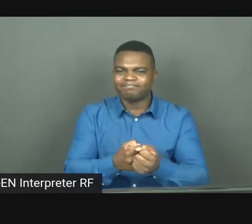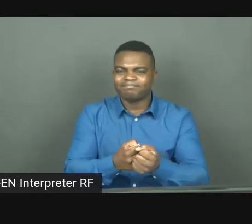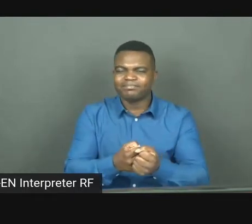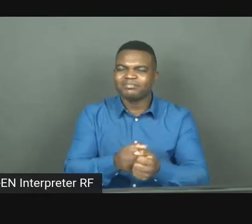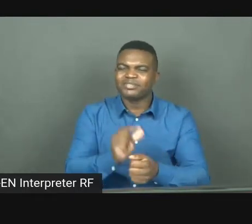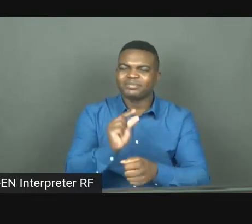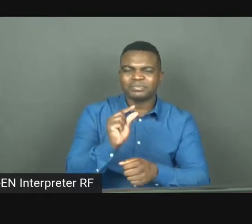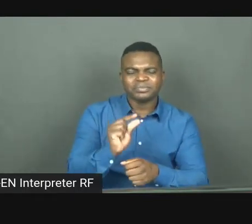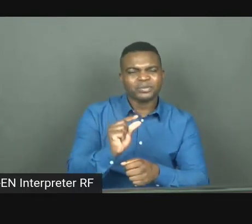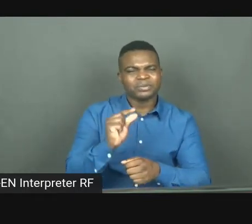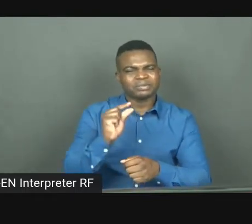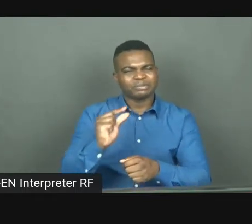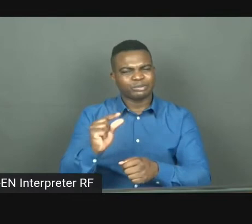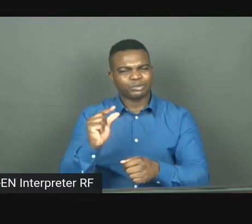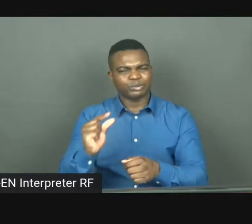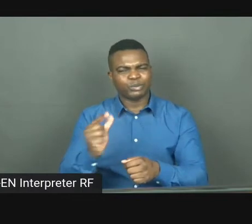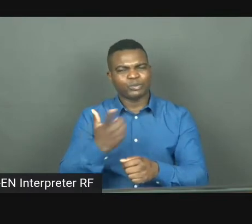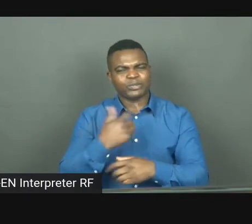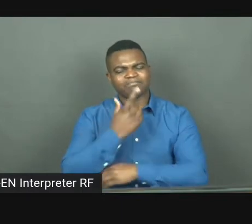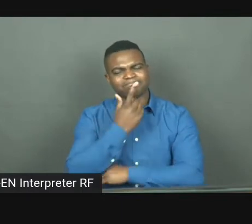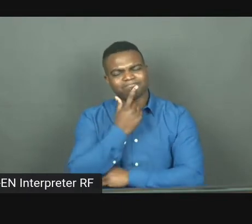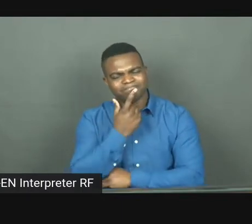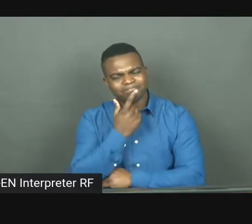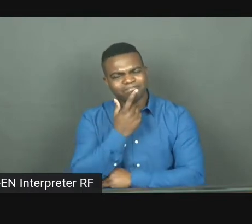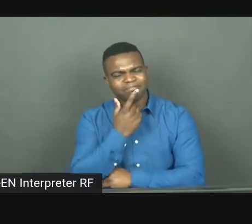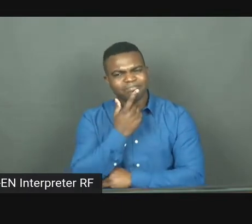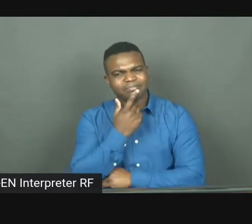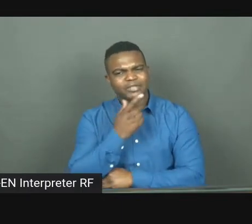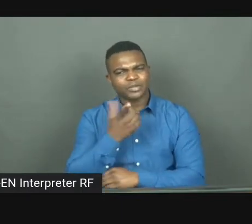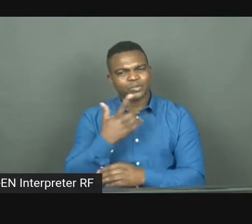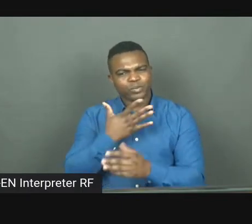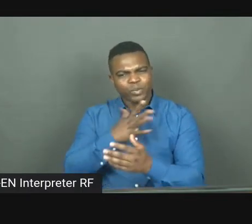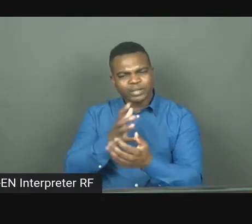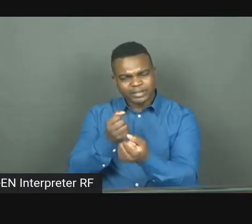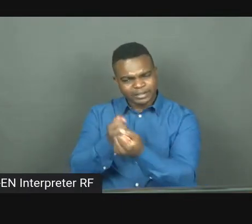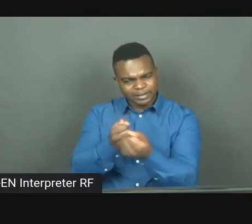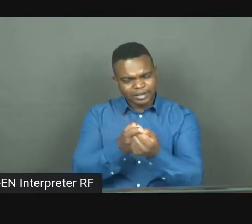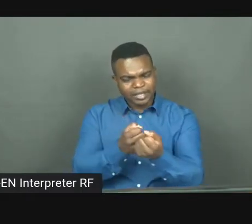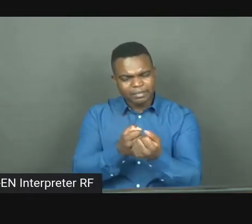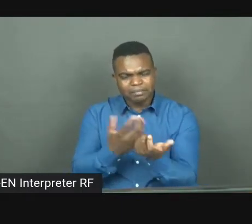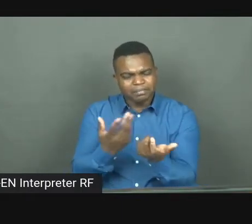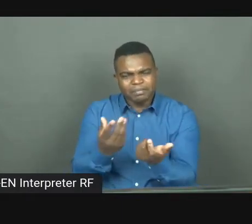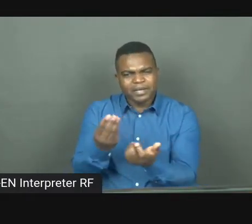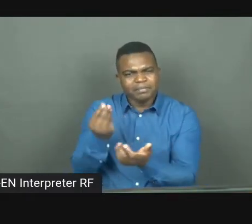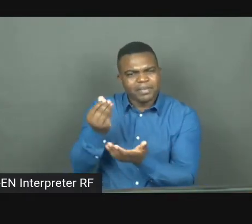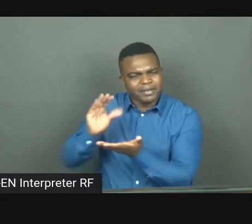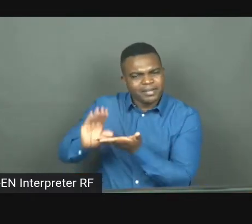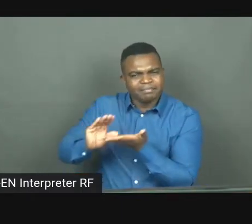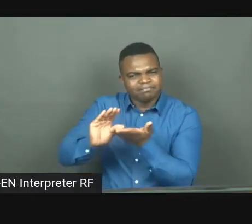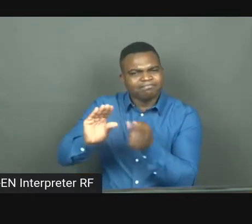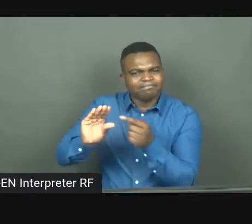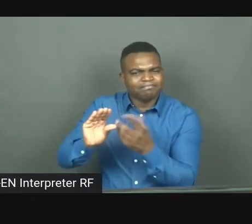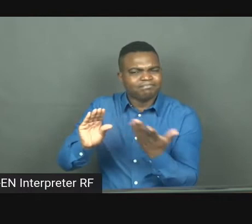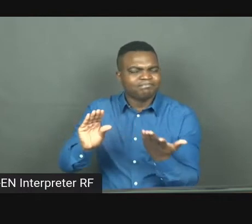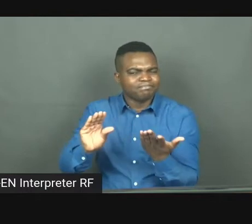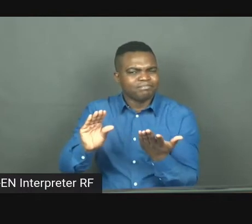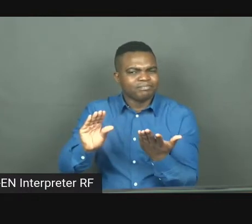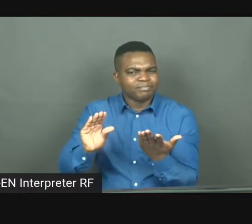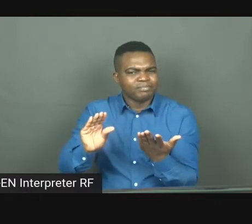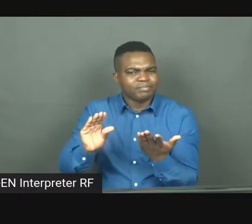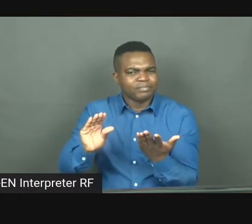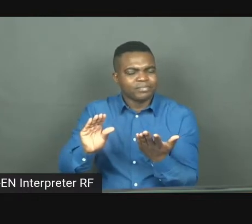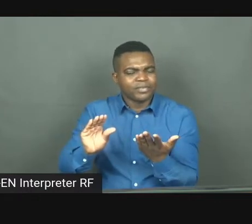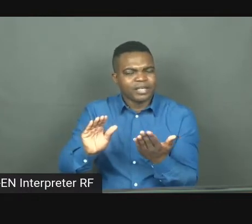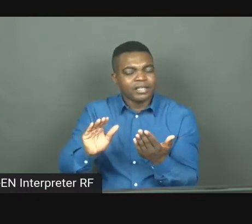the percentage of all humanitarian work that is now cash in the hands of people in need that can